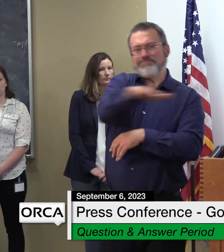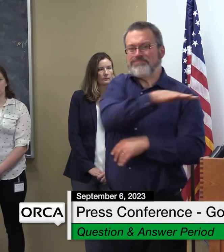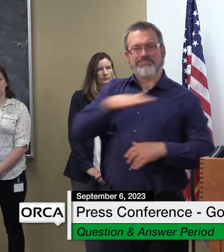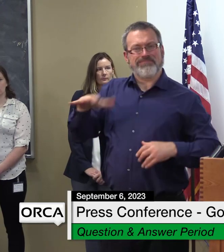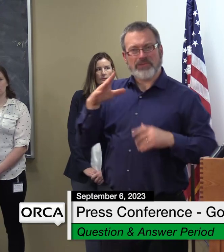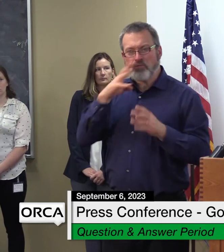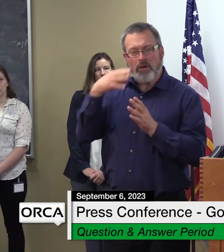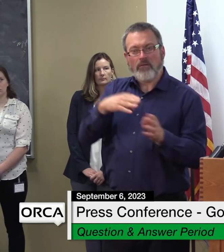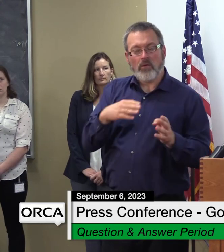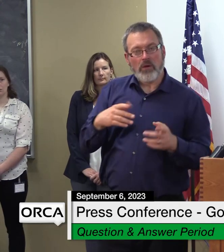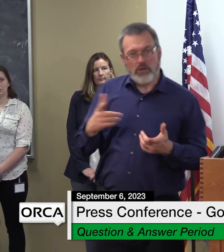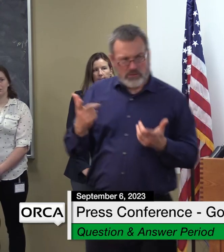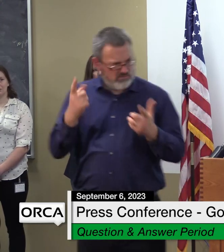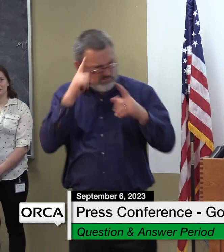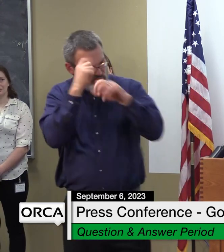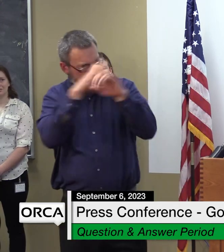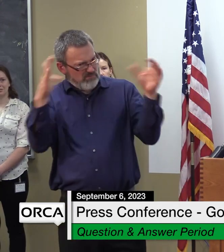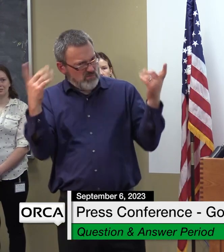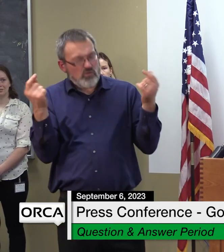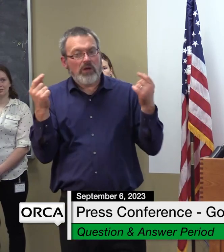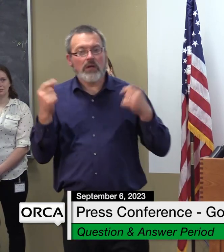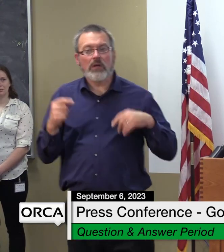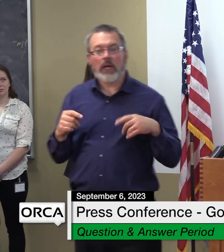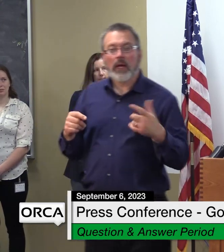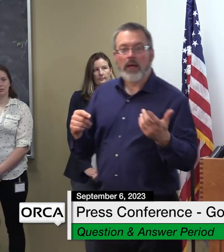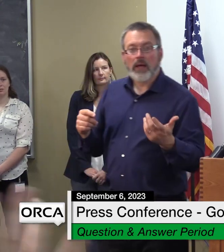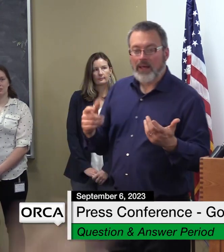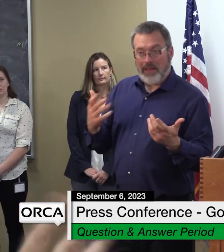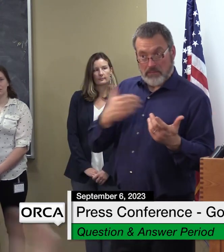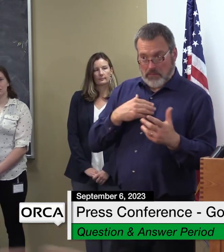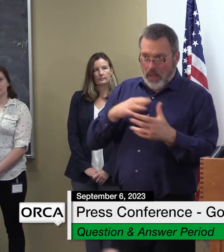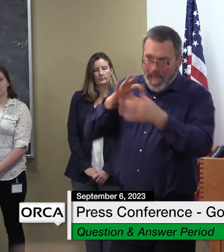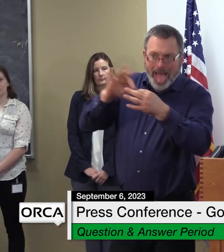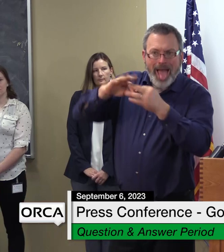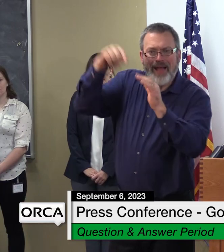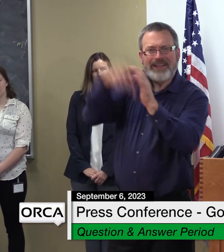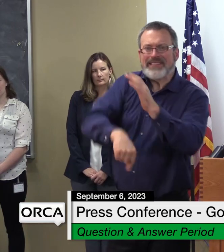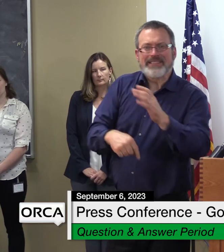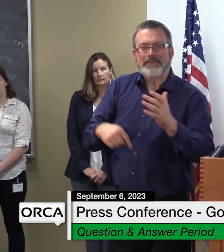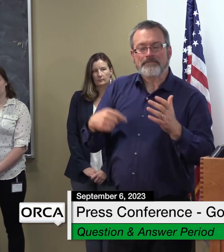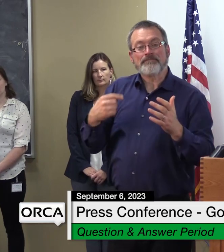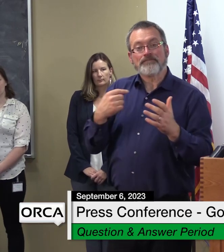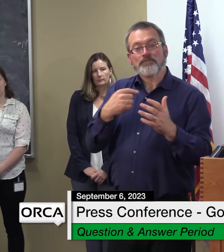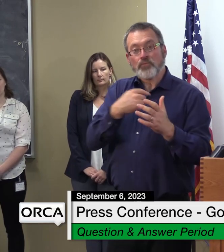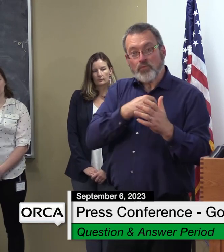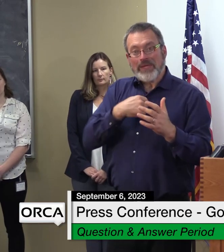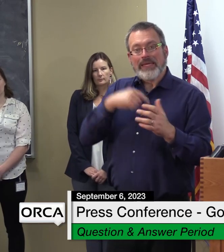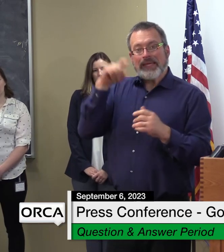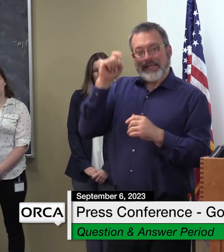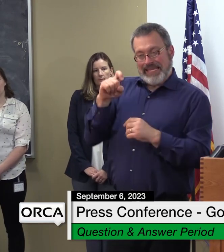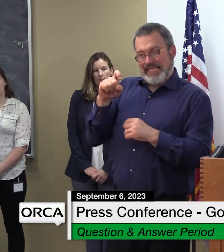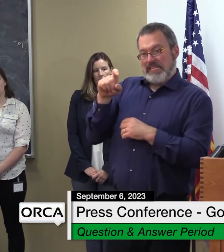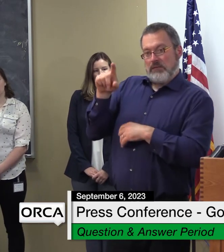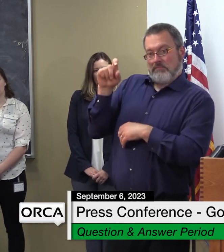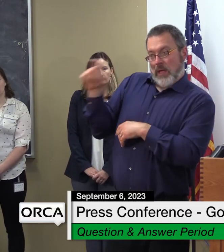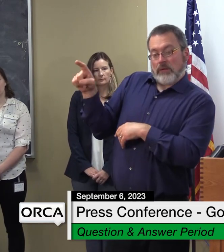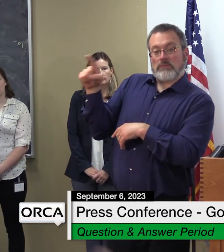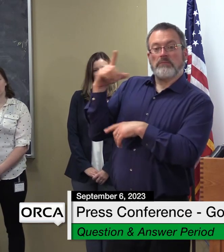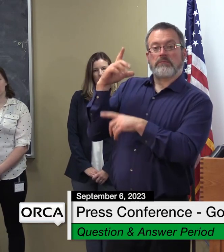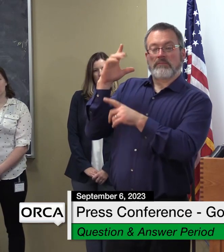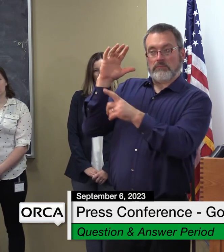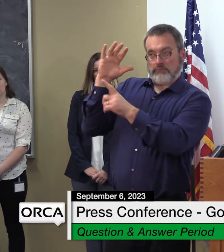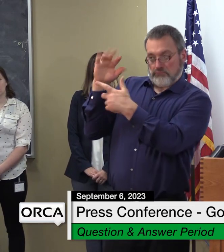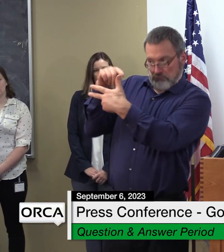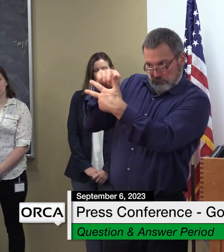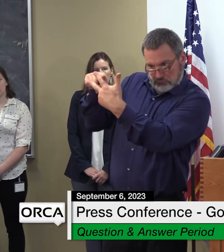like? I don't want to get ahead of ourselves. It's something that we've asked the federal delegation take a look at. I don't know